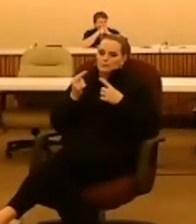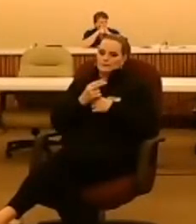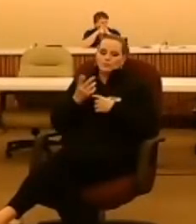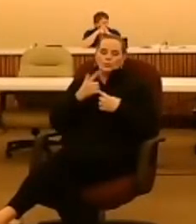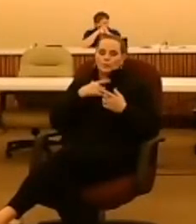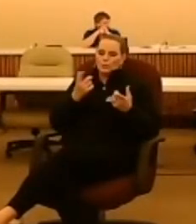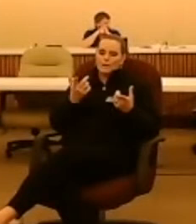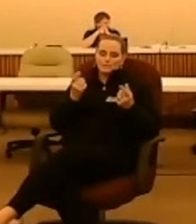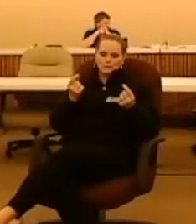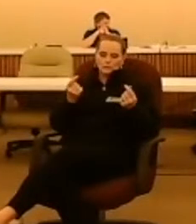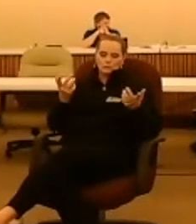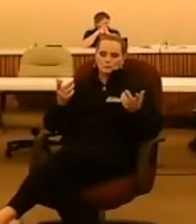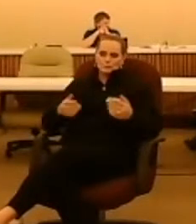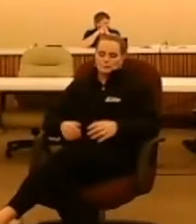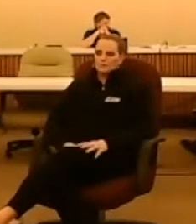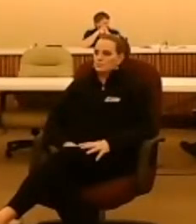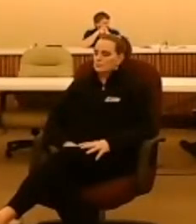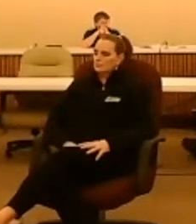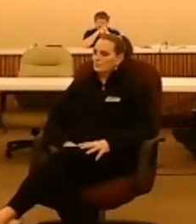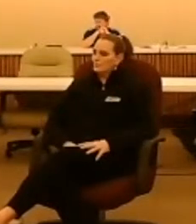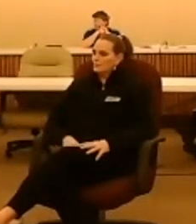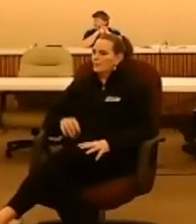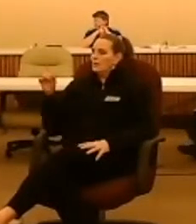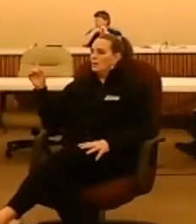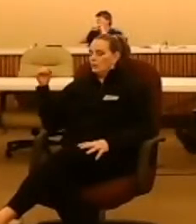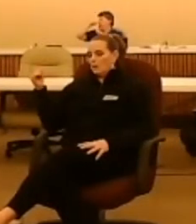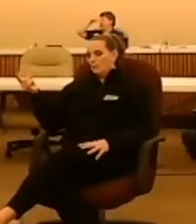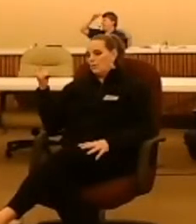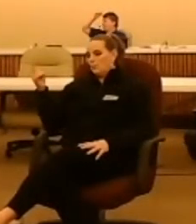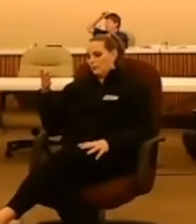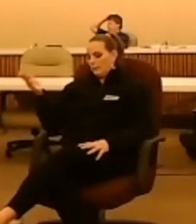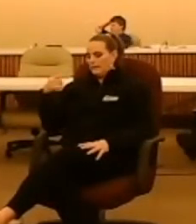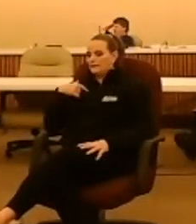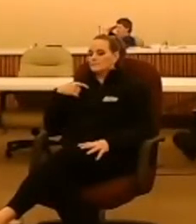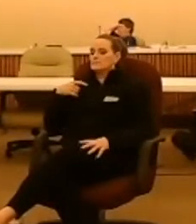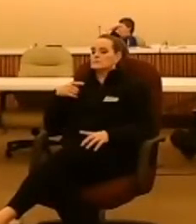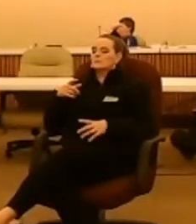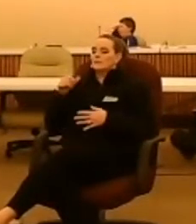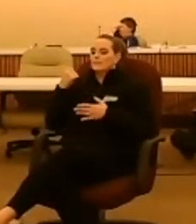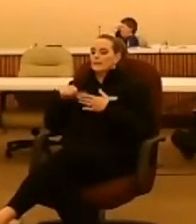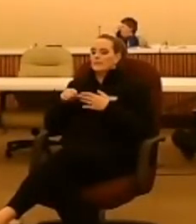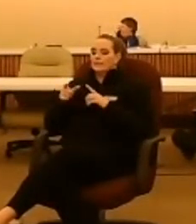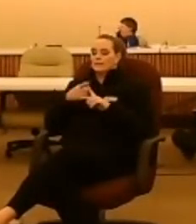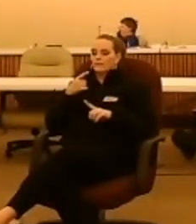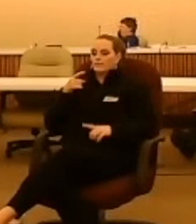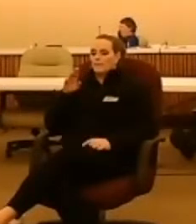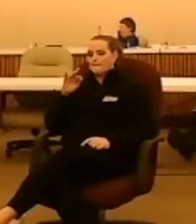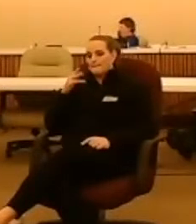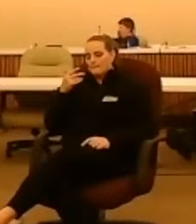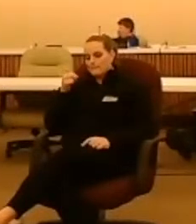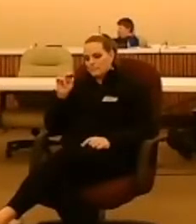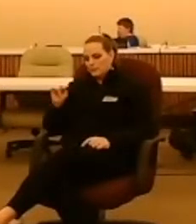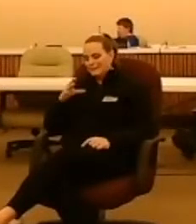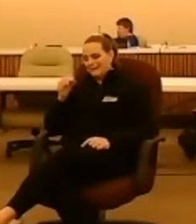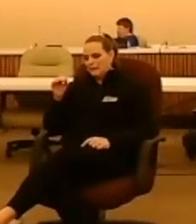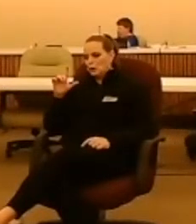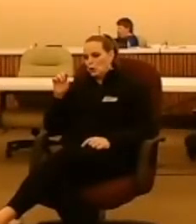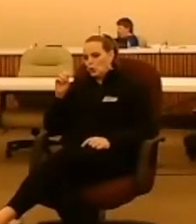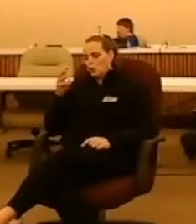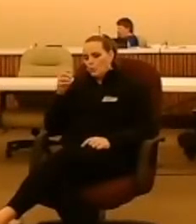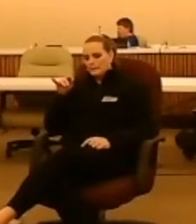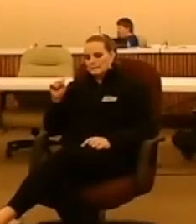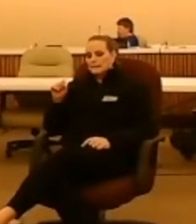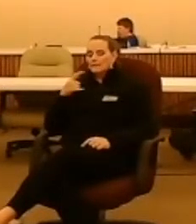to do? Well, one of the things in the letter from Barton and Gudis, they mentioned